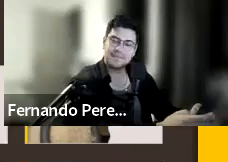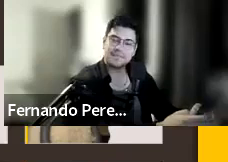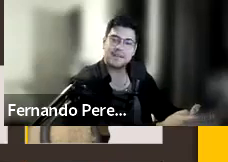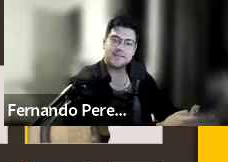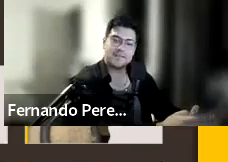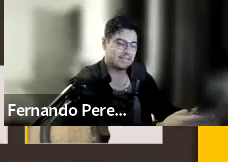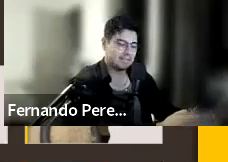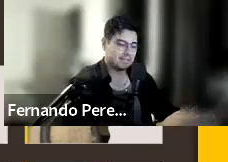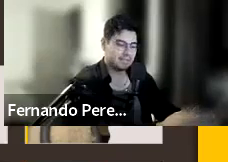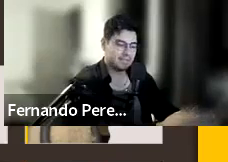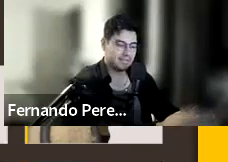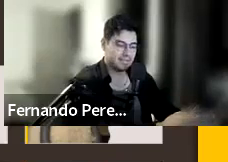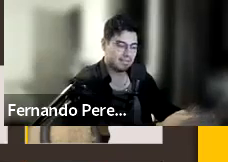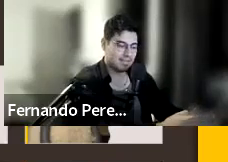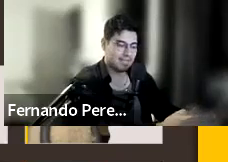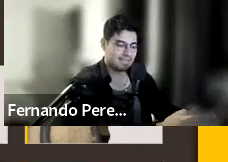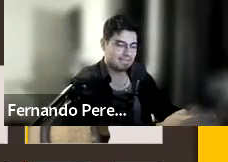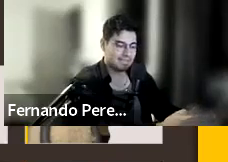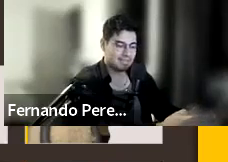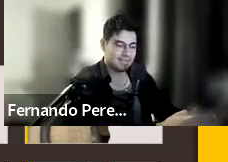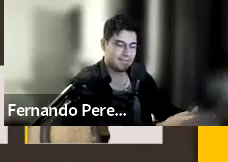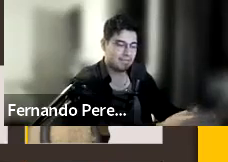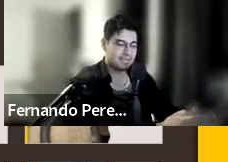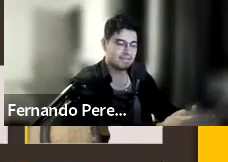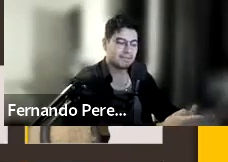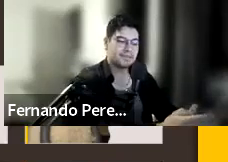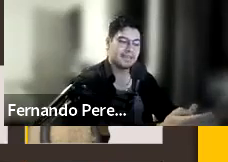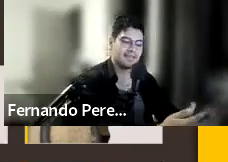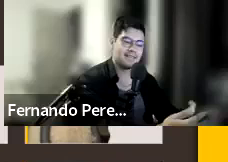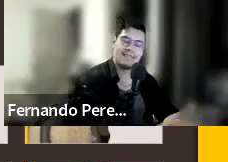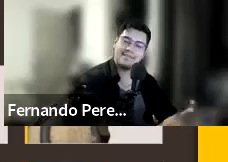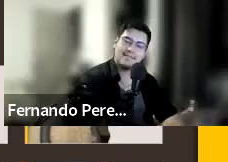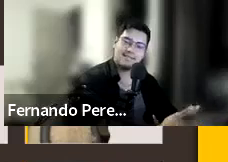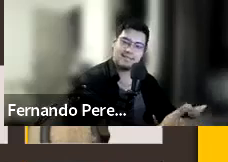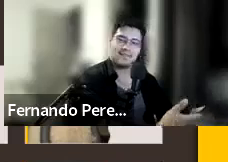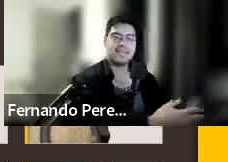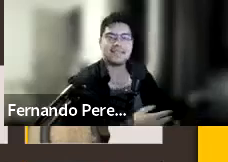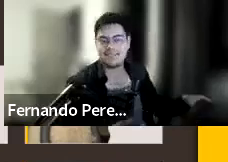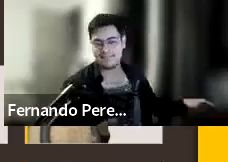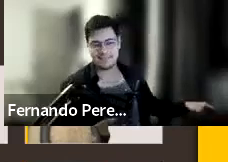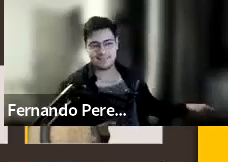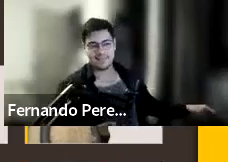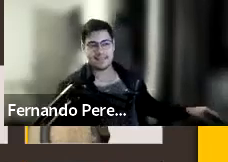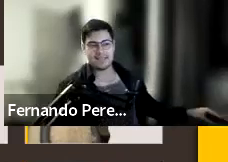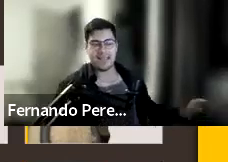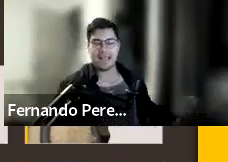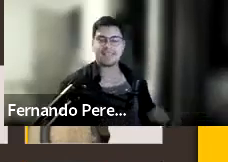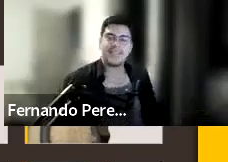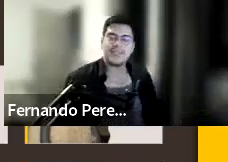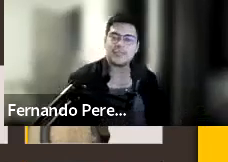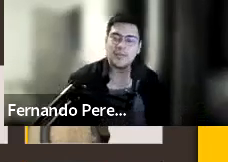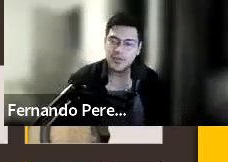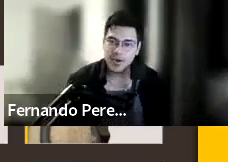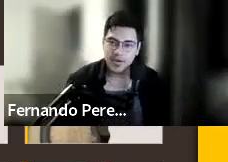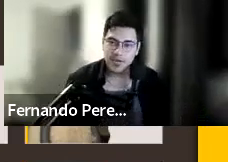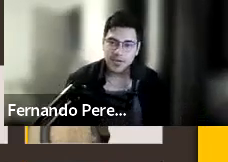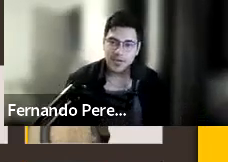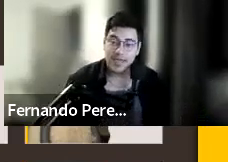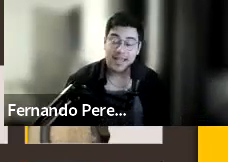Bye. Perfect. Guys, we finished for today. All right? I'll see you tomorrow.